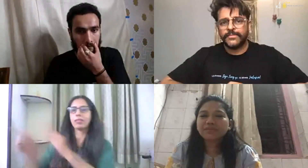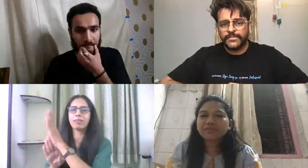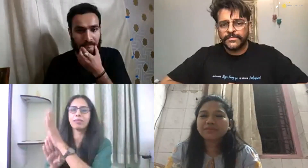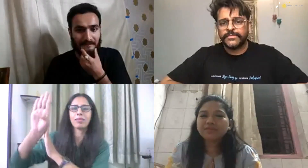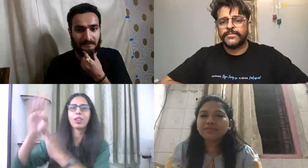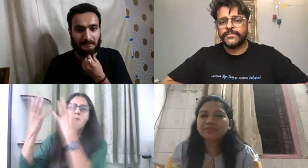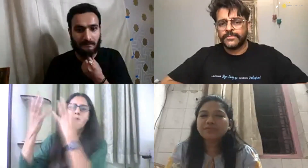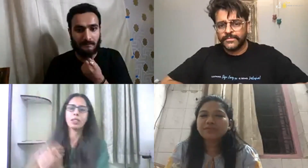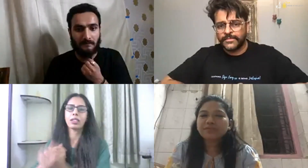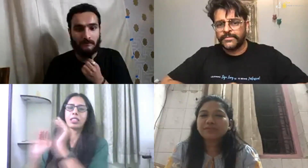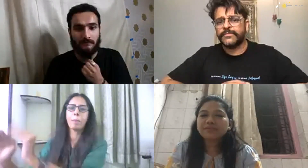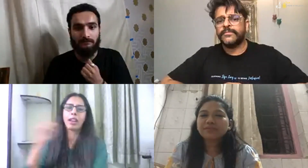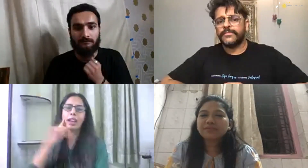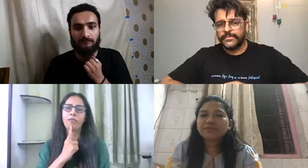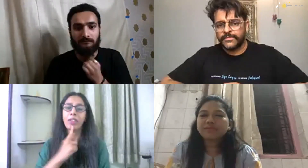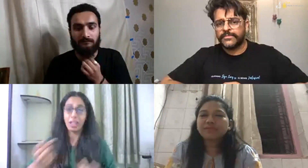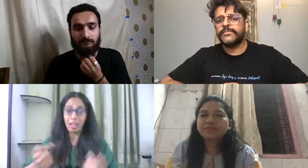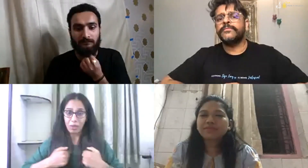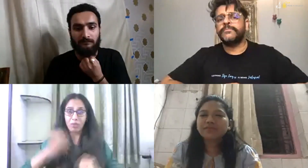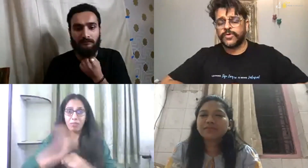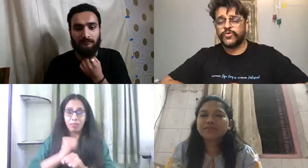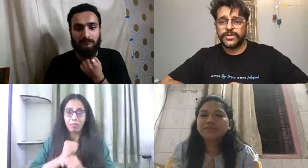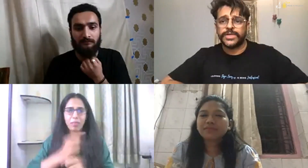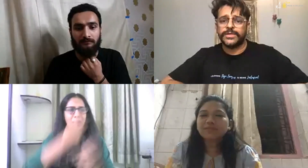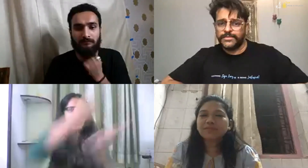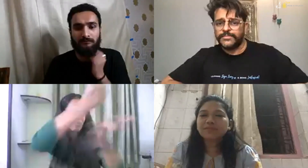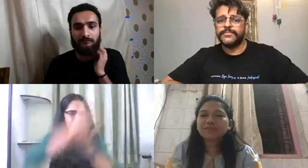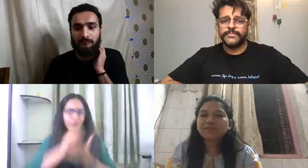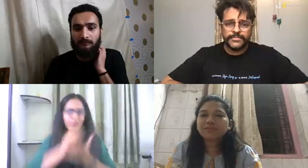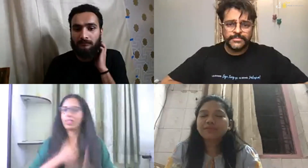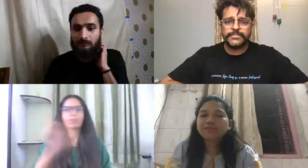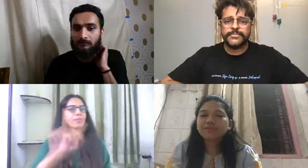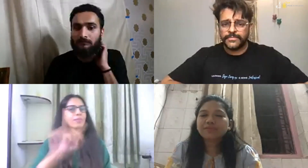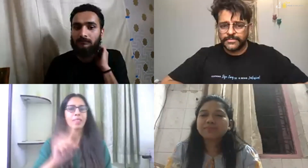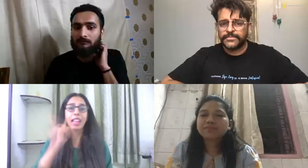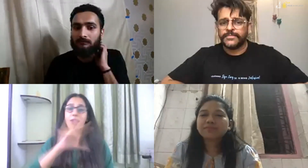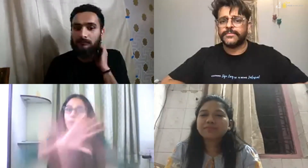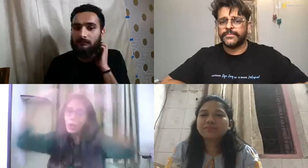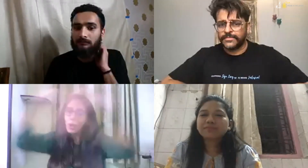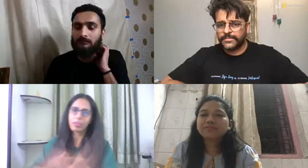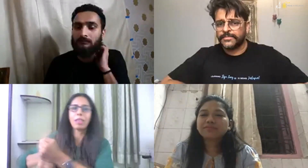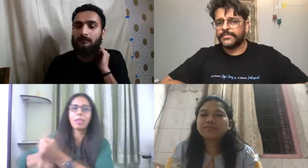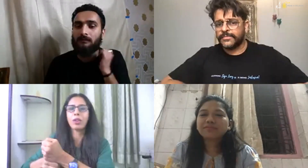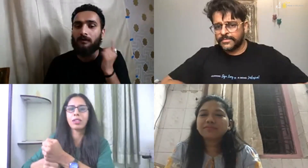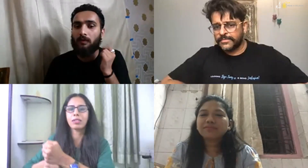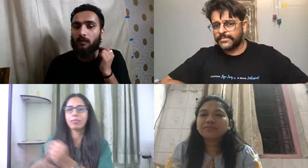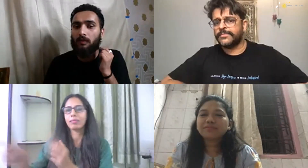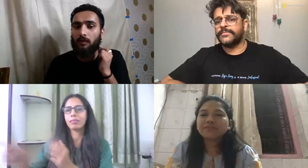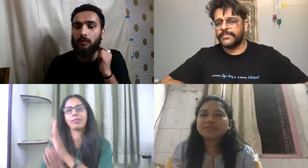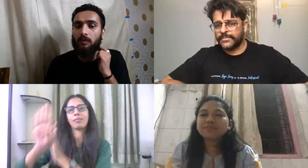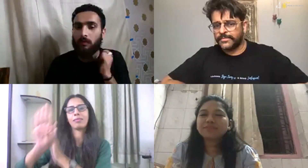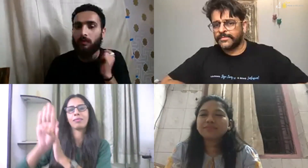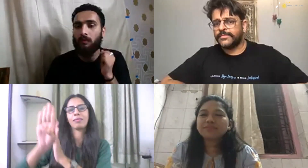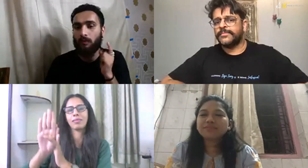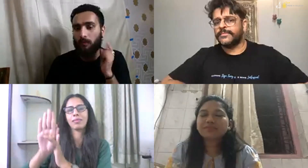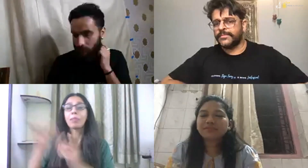we can show your example to all the people that I can help you out in this thing. We can spread across the post,